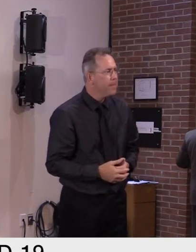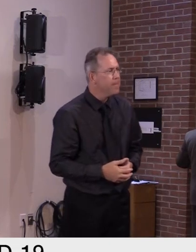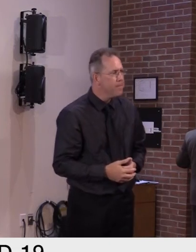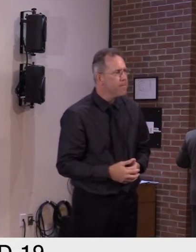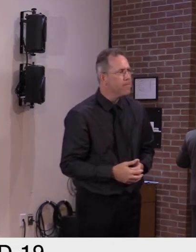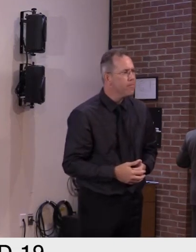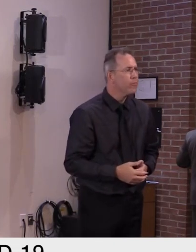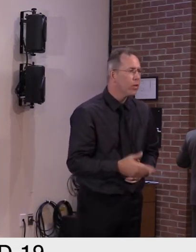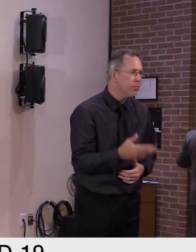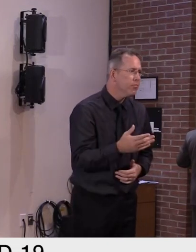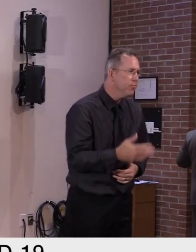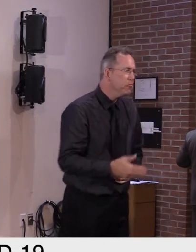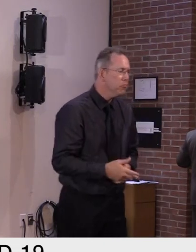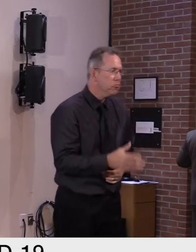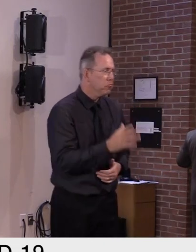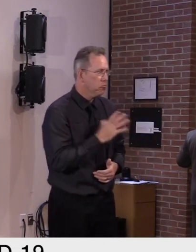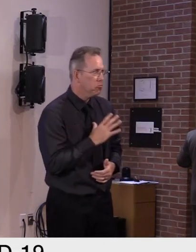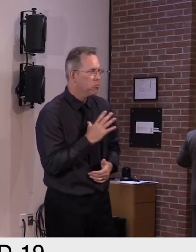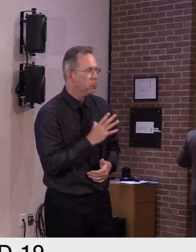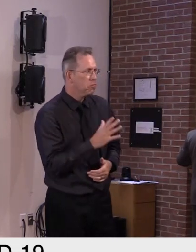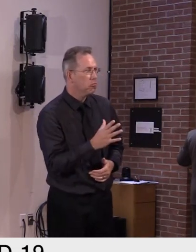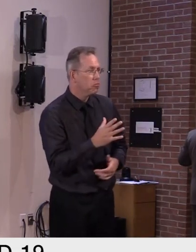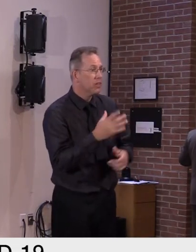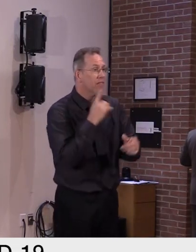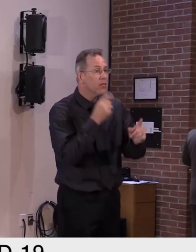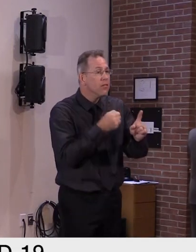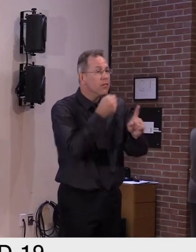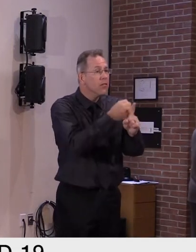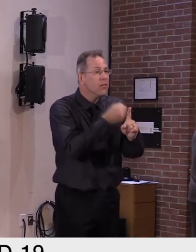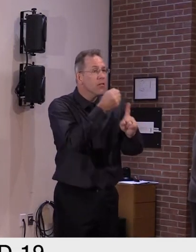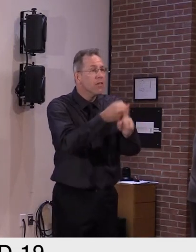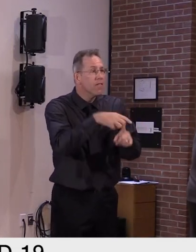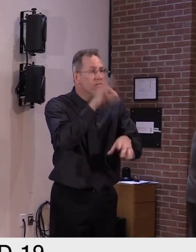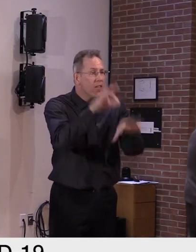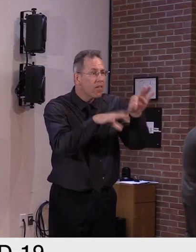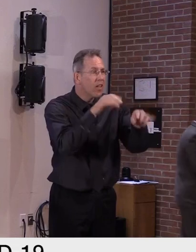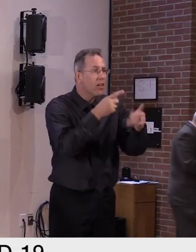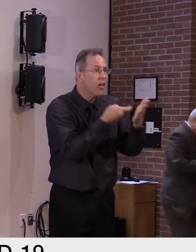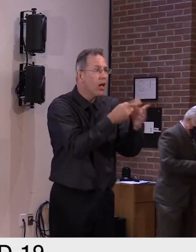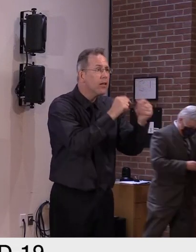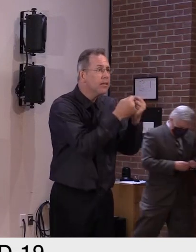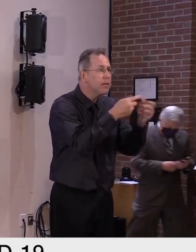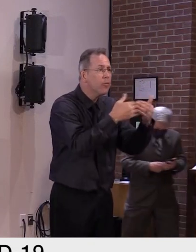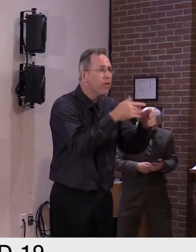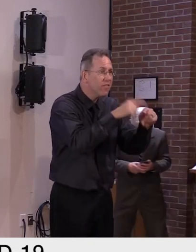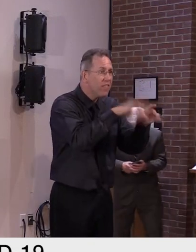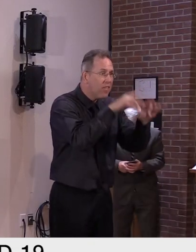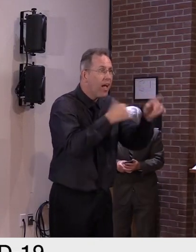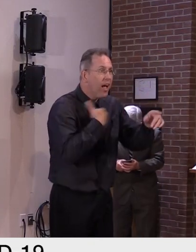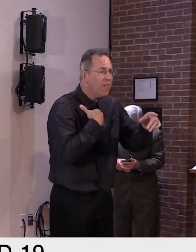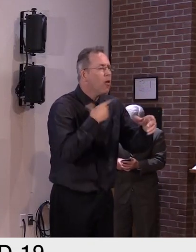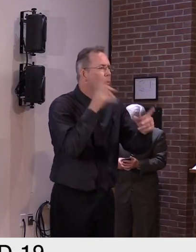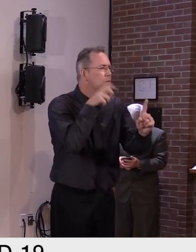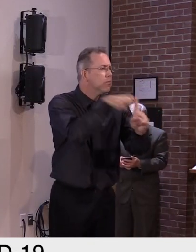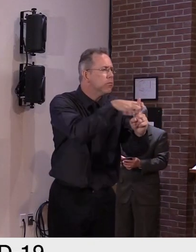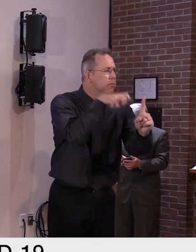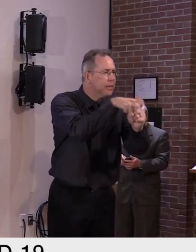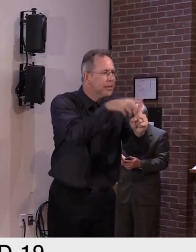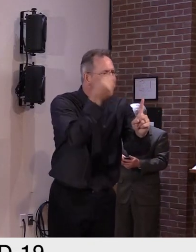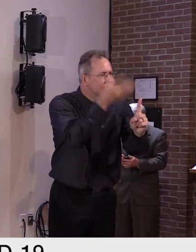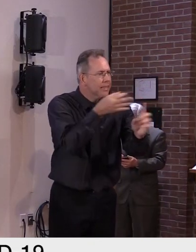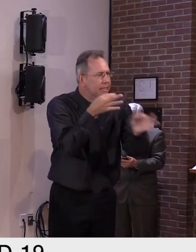positive, contact tracing those who are positive, and making sure that